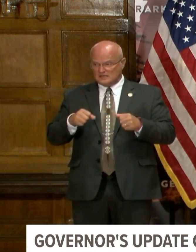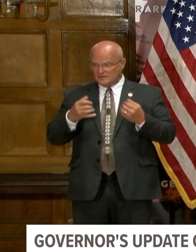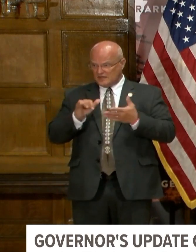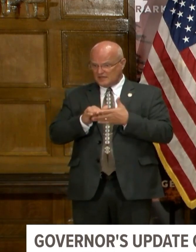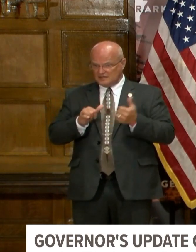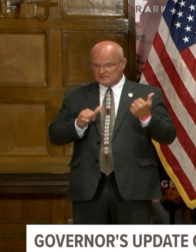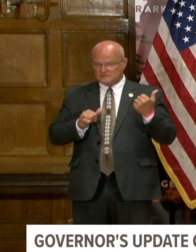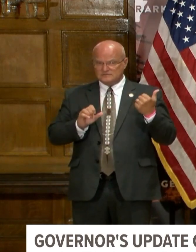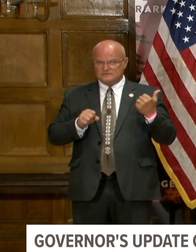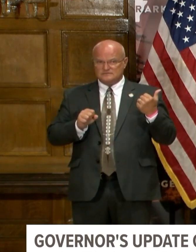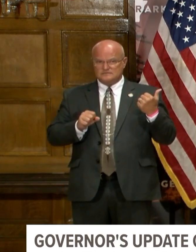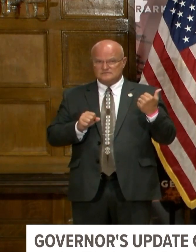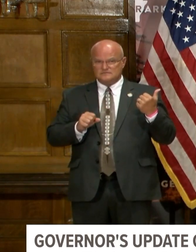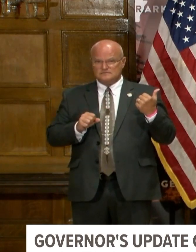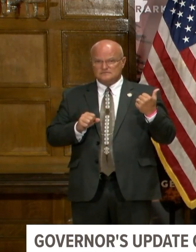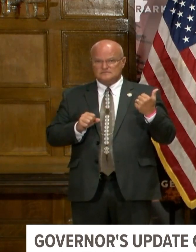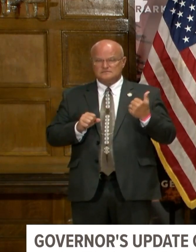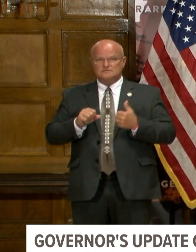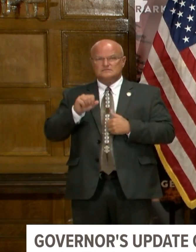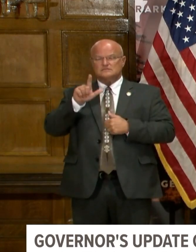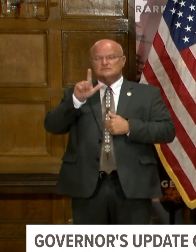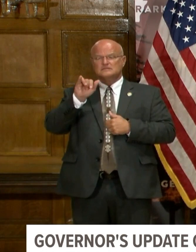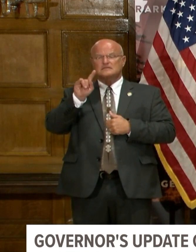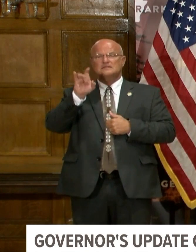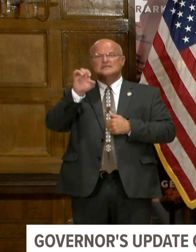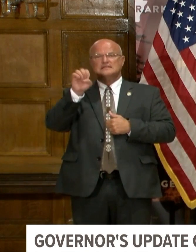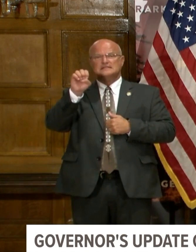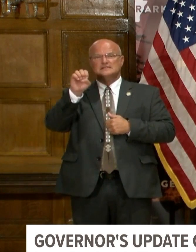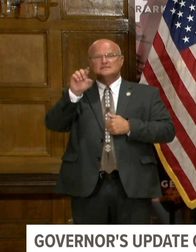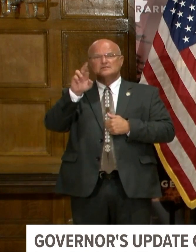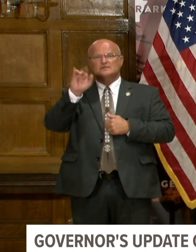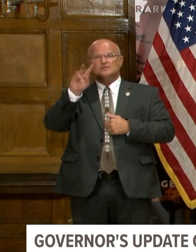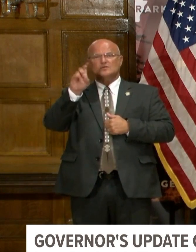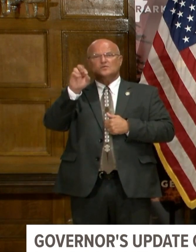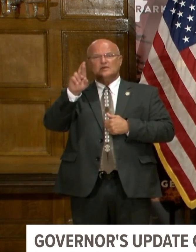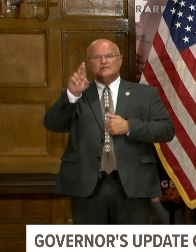give that? Yes, sir. Little River. Yeah, it's Little River County.